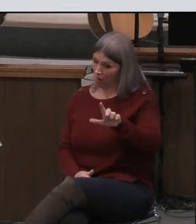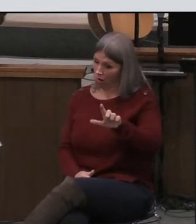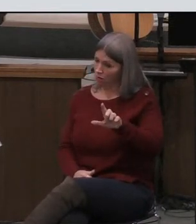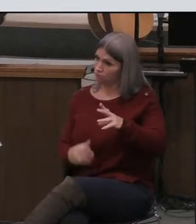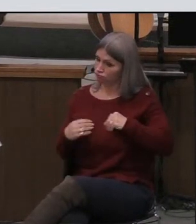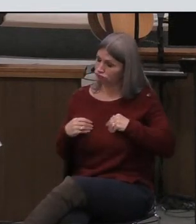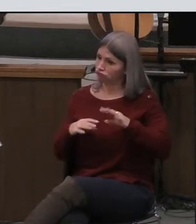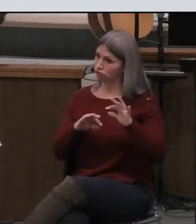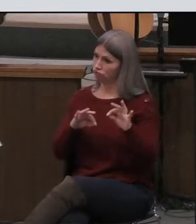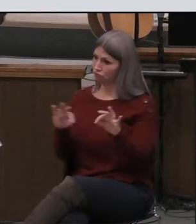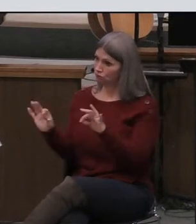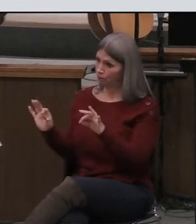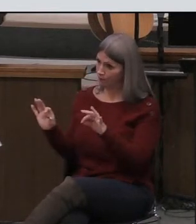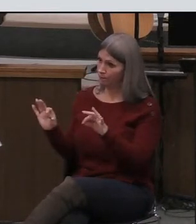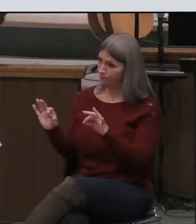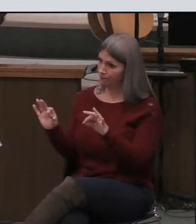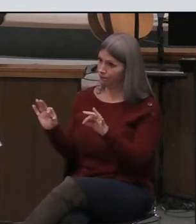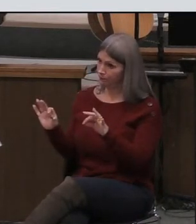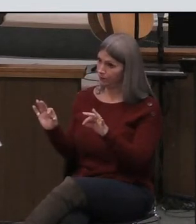minister.